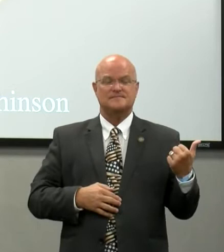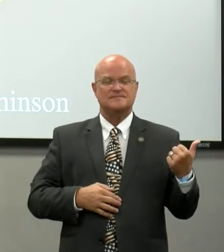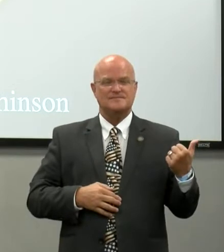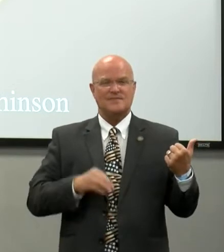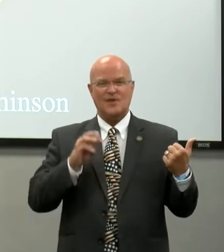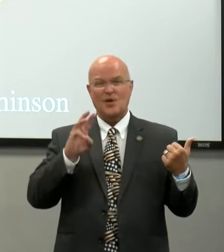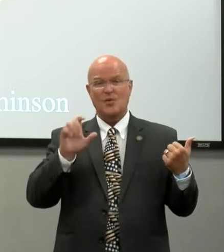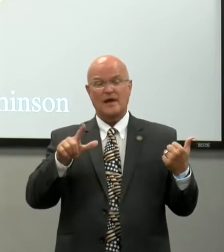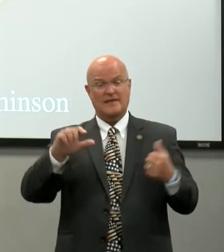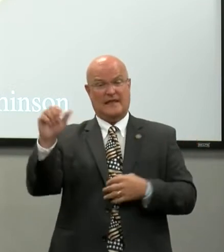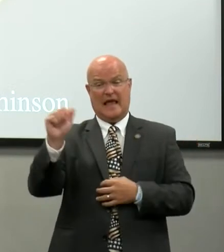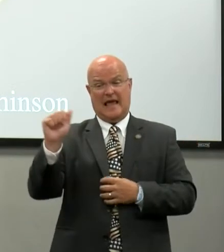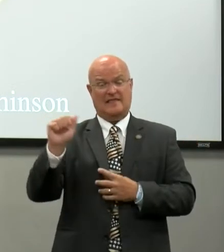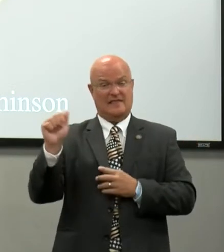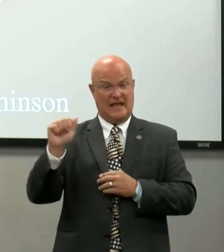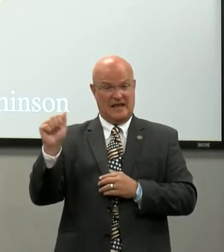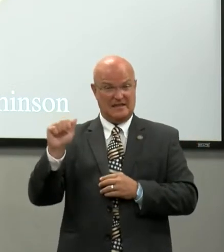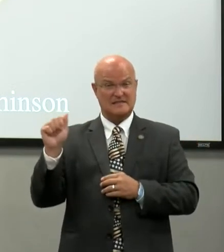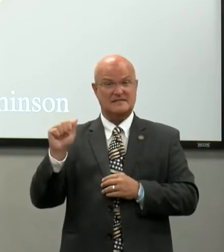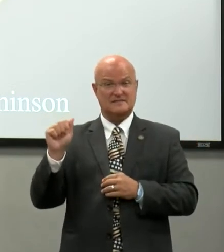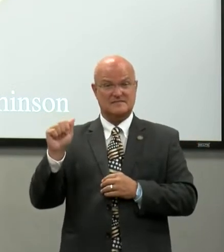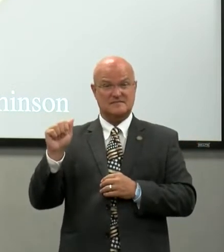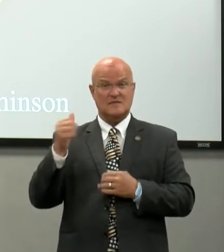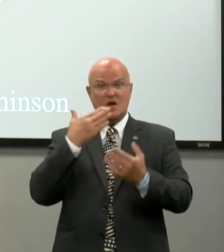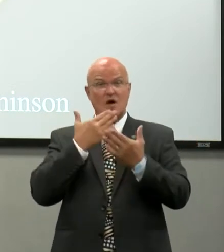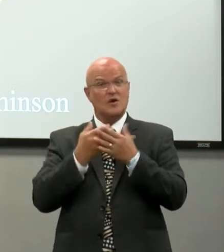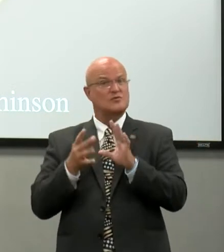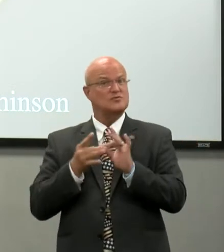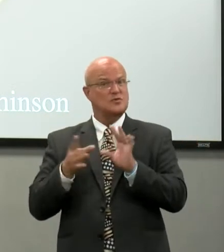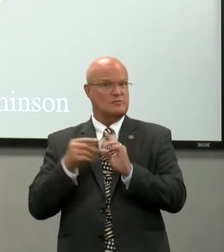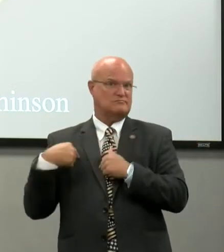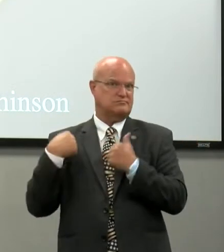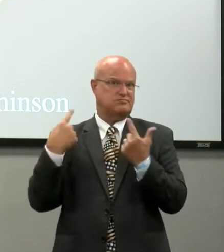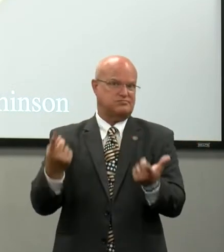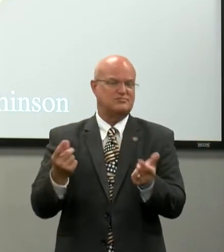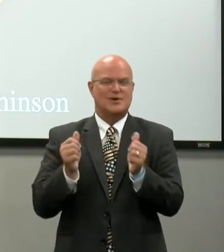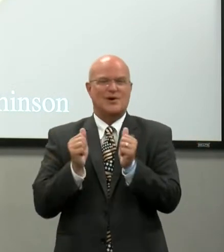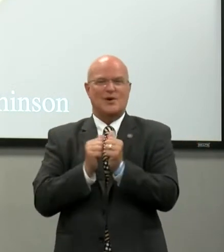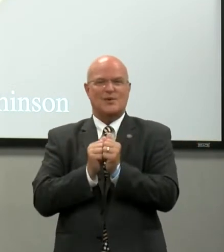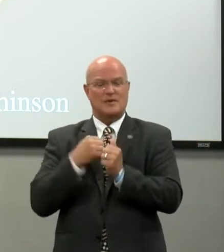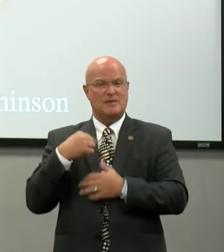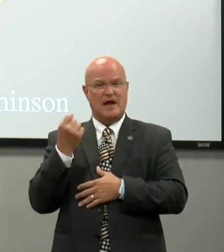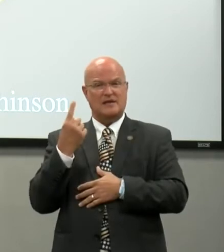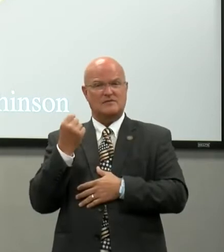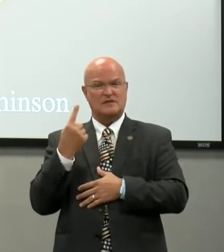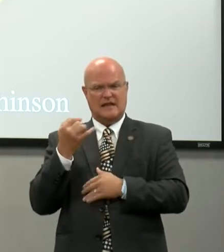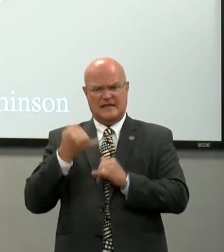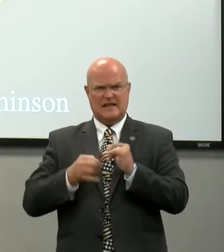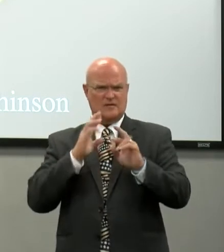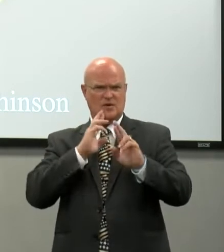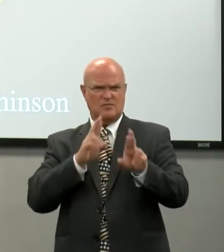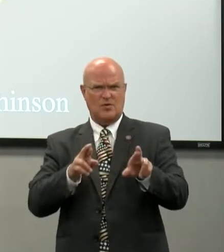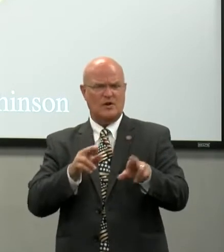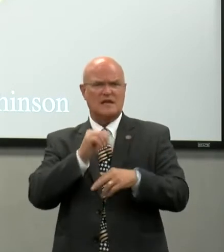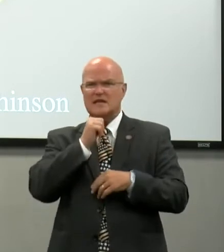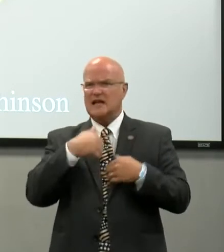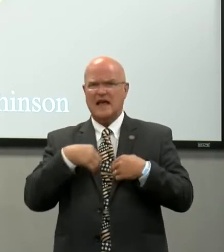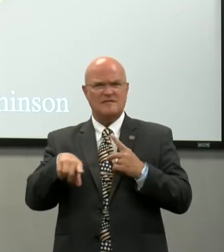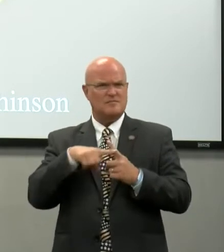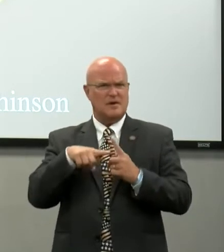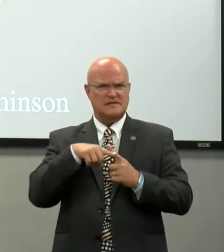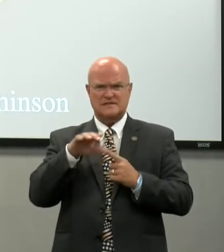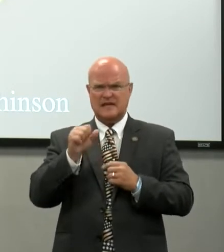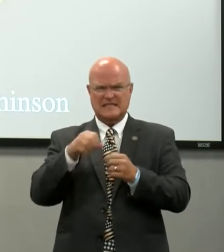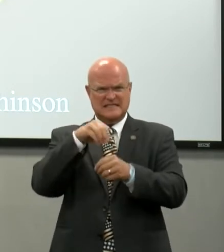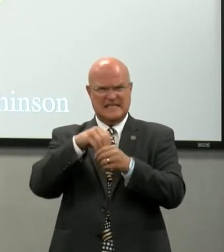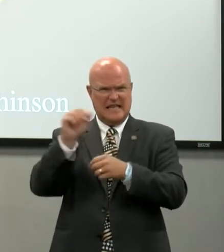Well, the athletics has been a good story thus far. With my understanding, the last report I had, they did not have positive